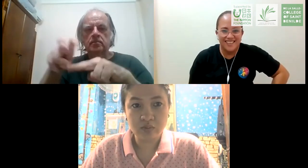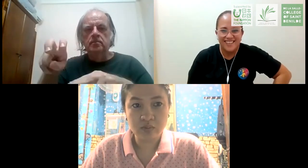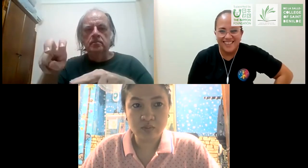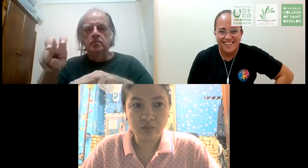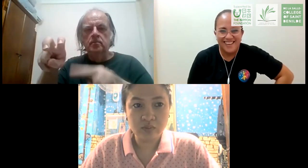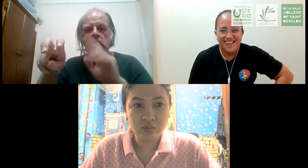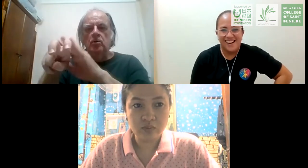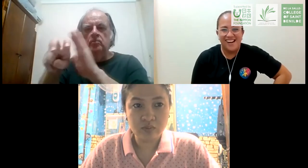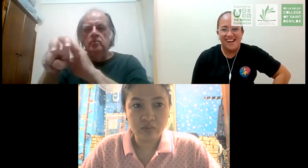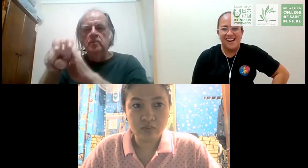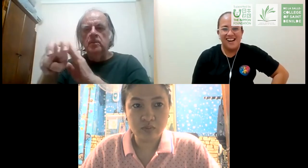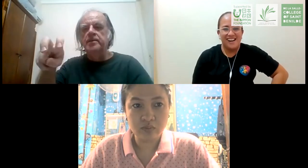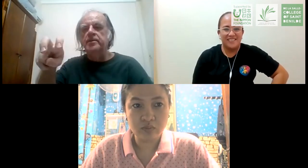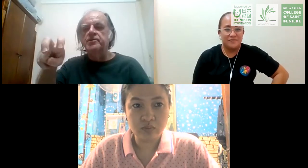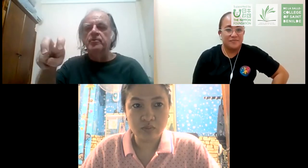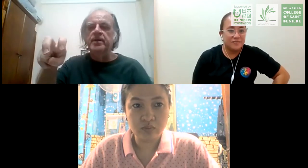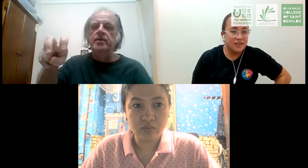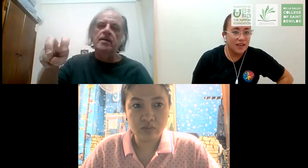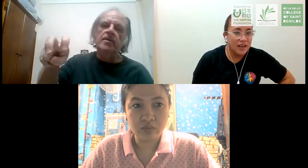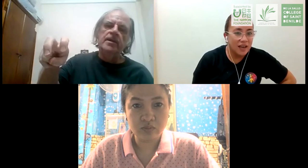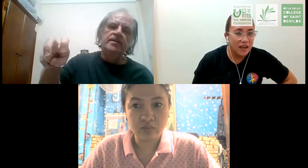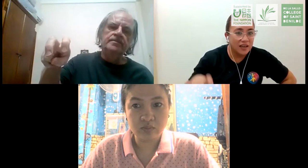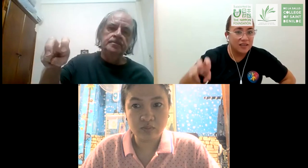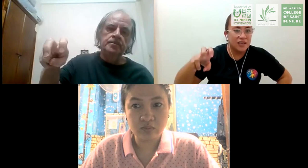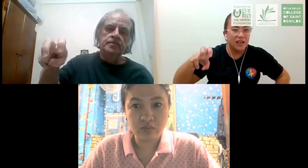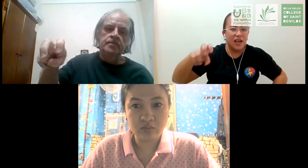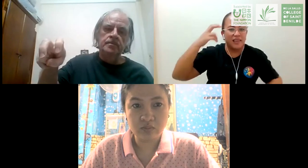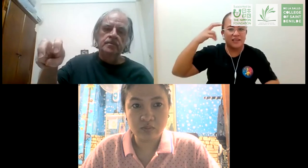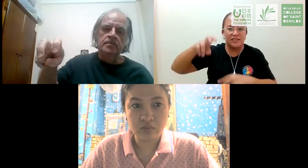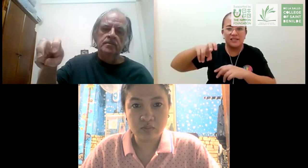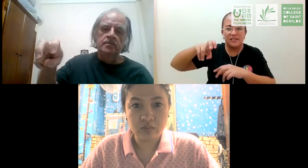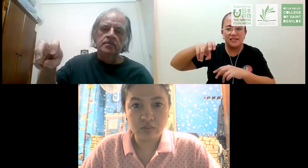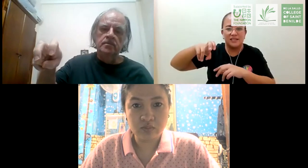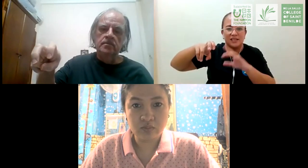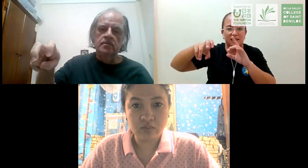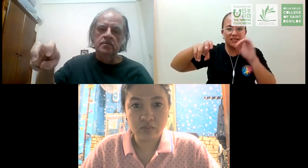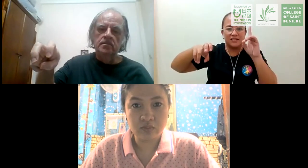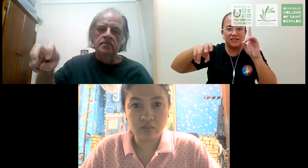Yeah. So I think this would be the dominant hand.